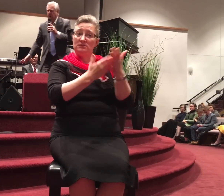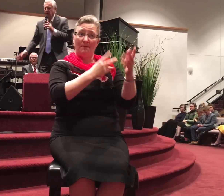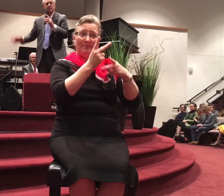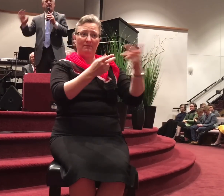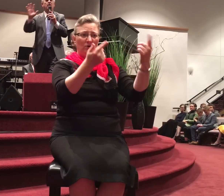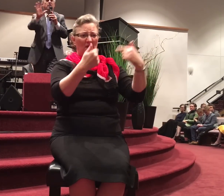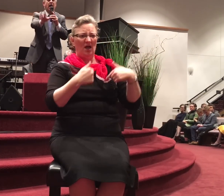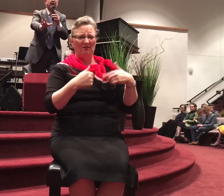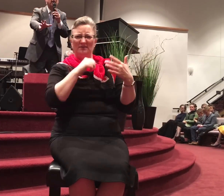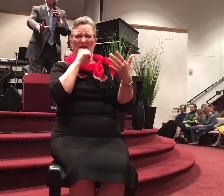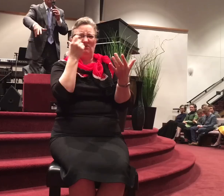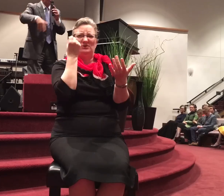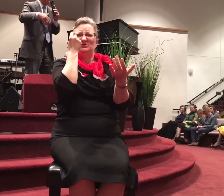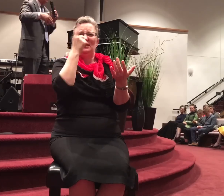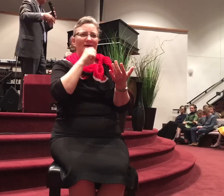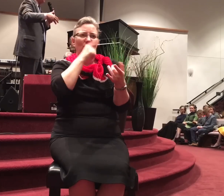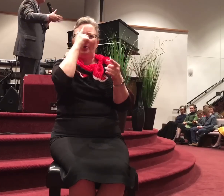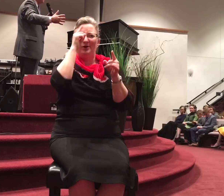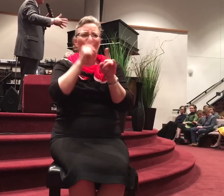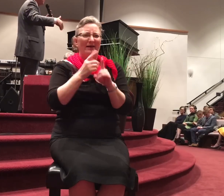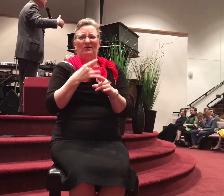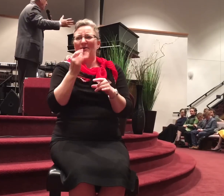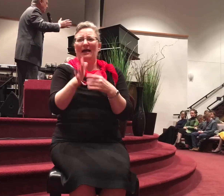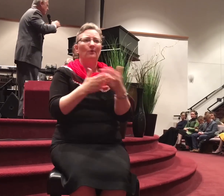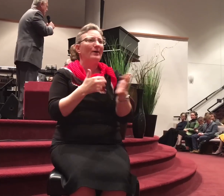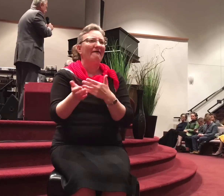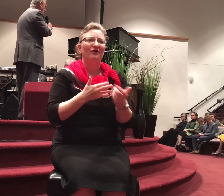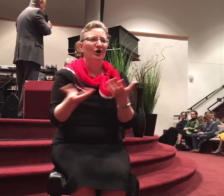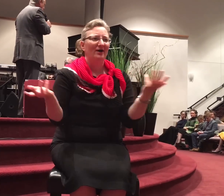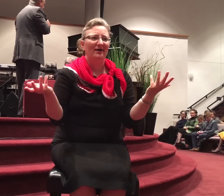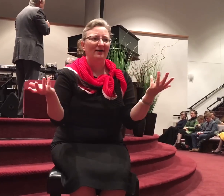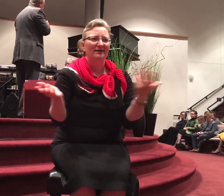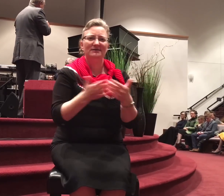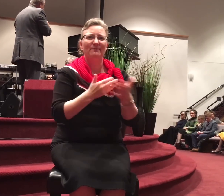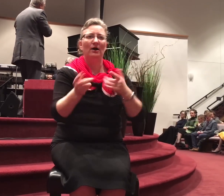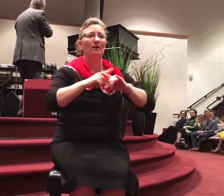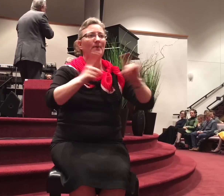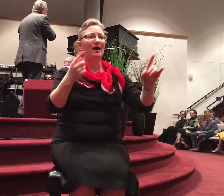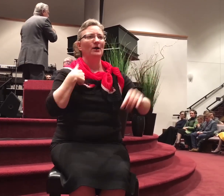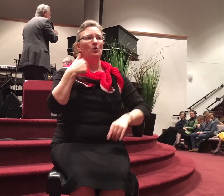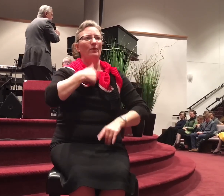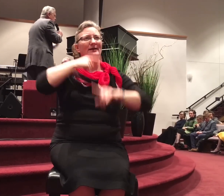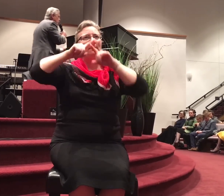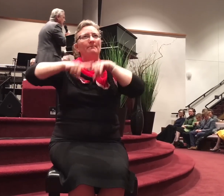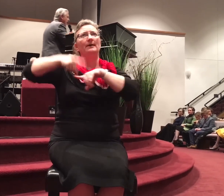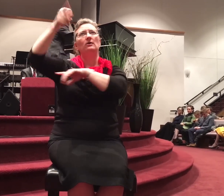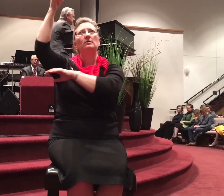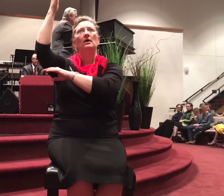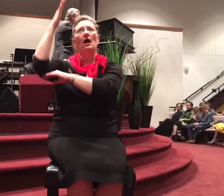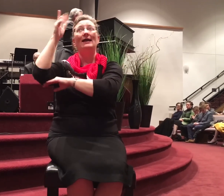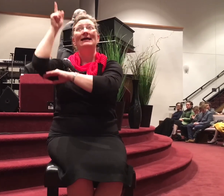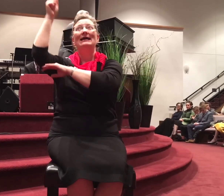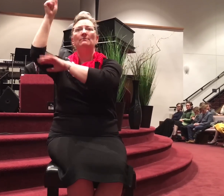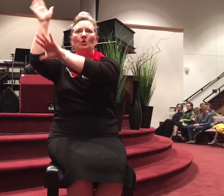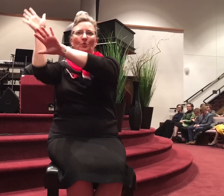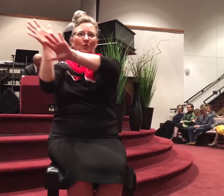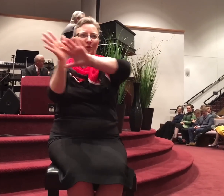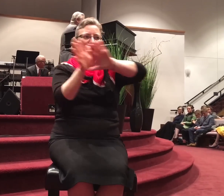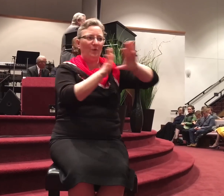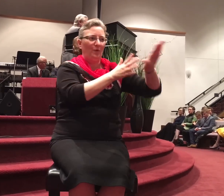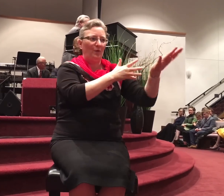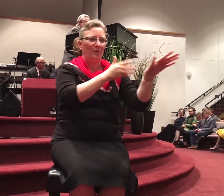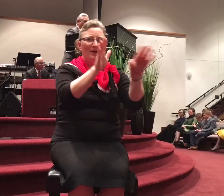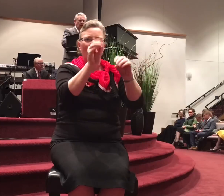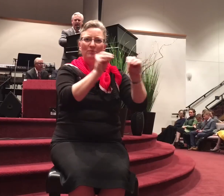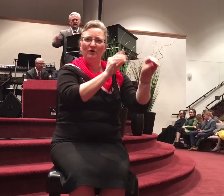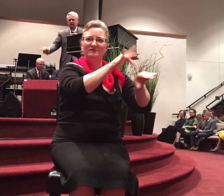don't agree with, they don't like, they may be a little upset or troubled, but we're counting on God to move and touch their heart. And